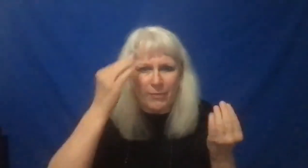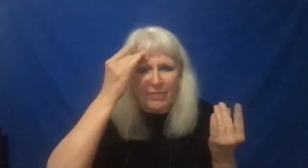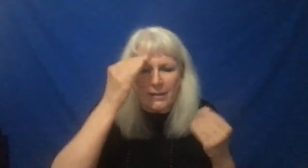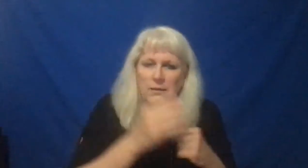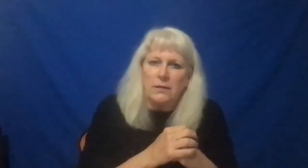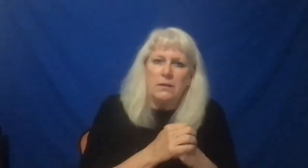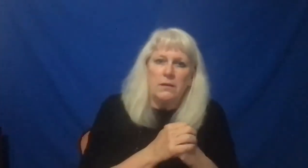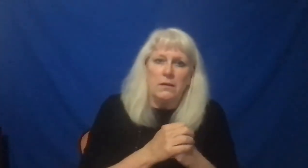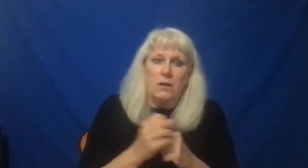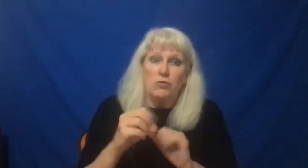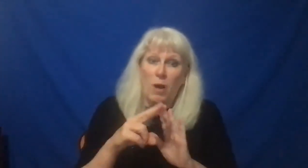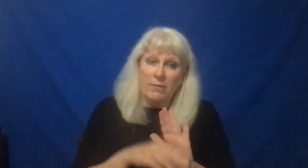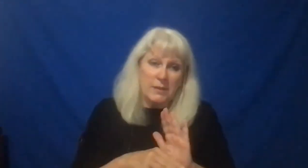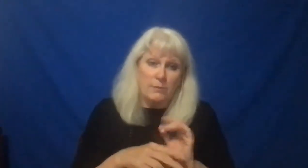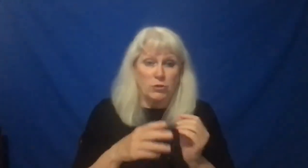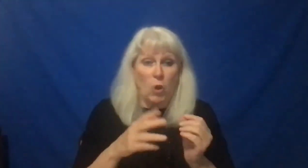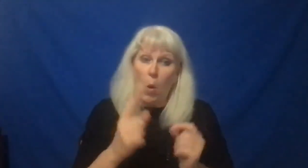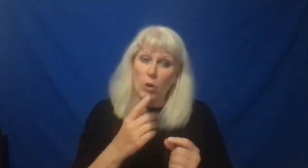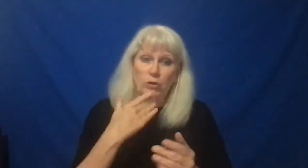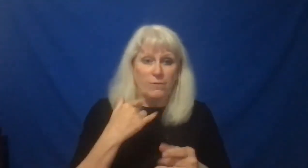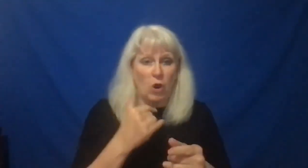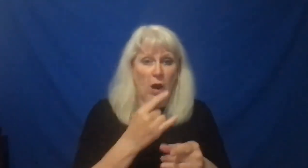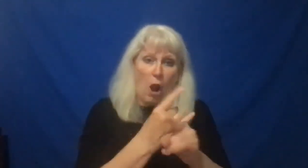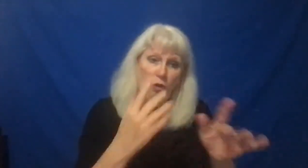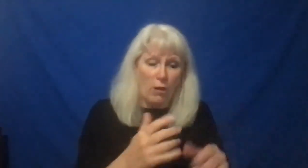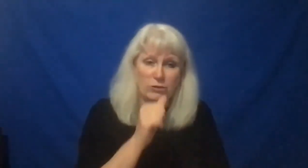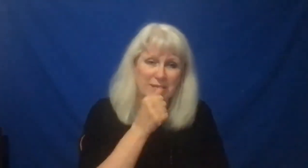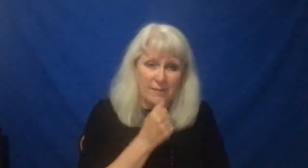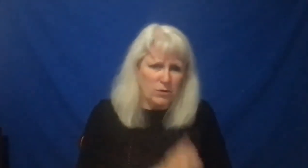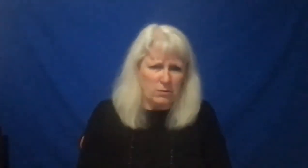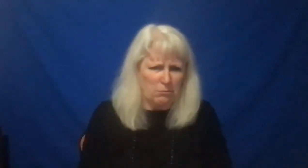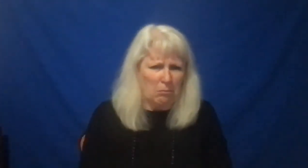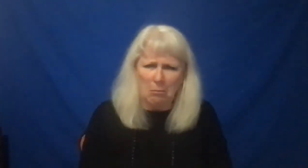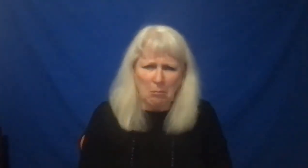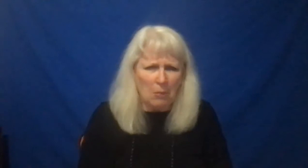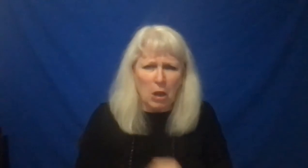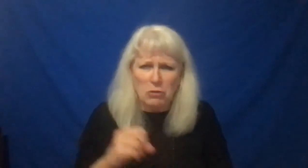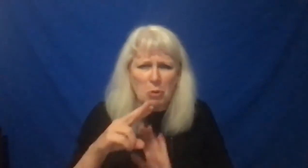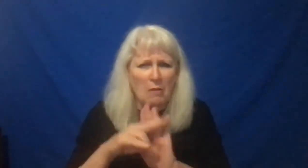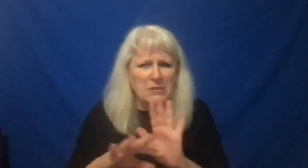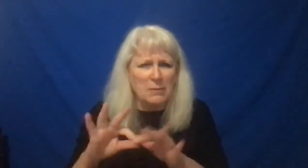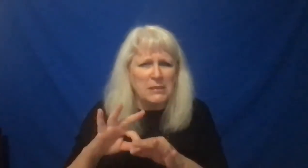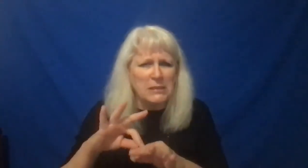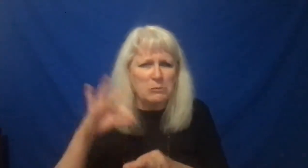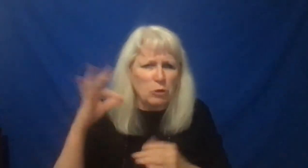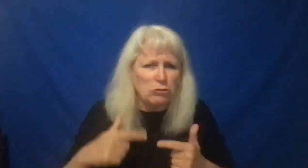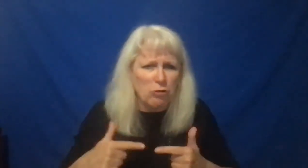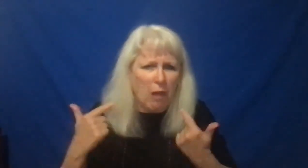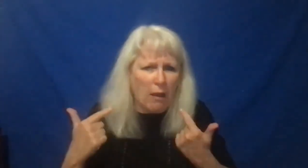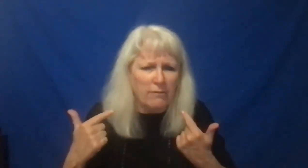suffering alcoholic, or the 12 steps are a spiritual path that is so deep